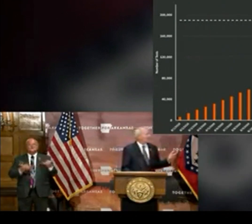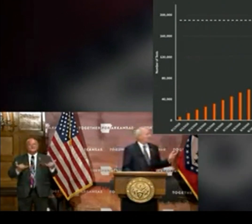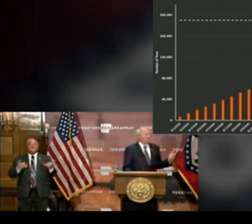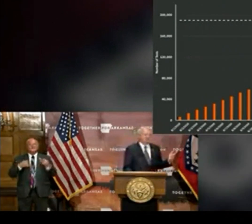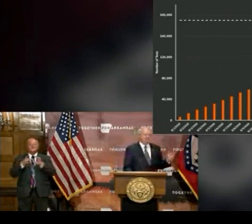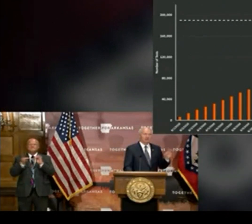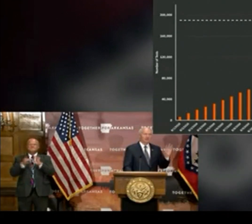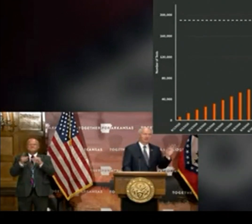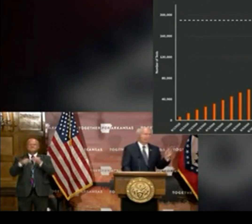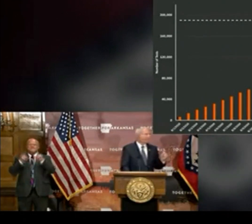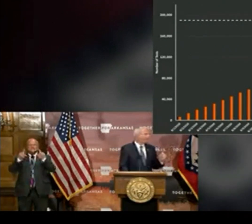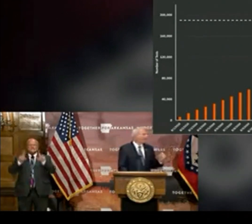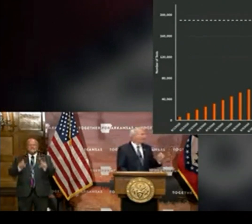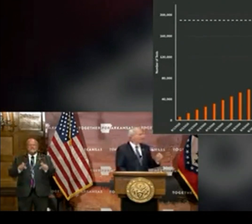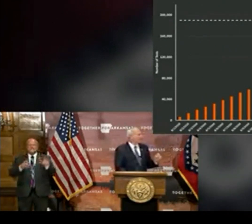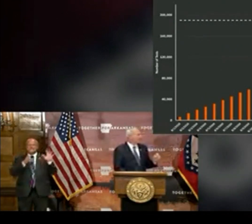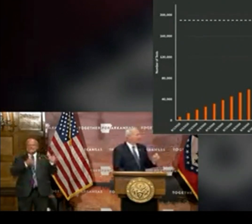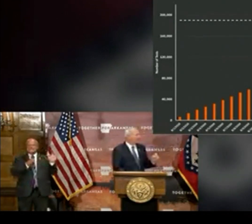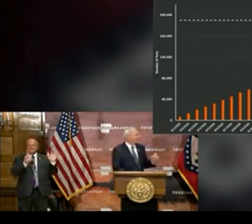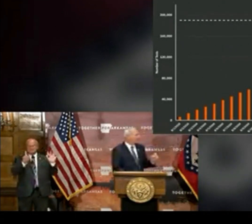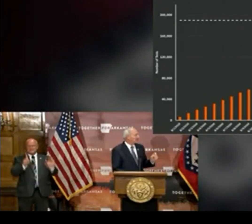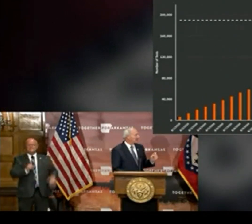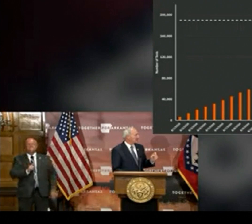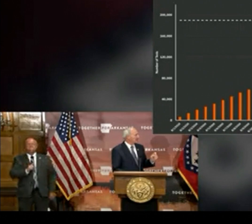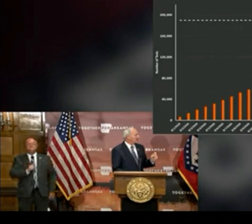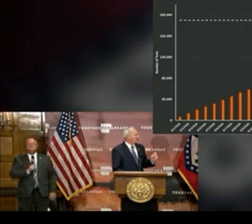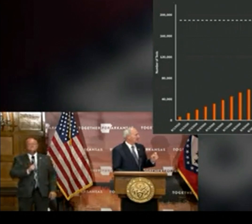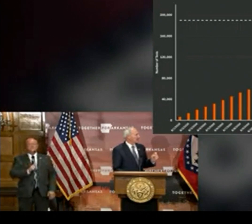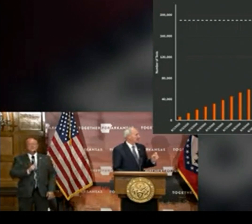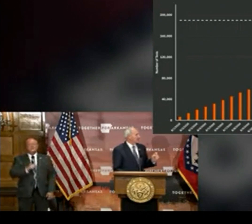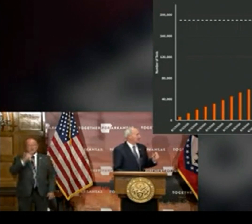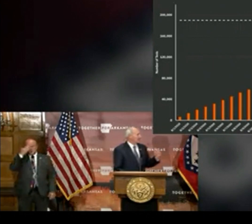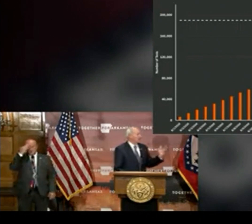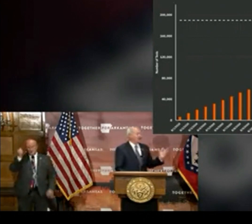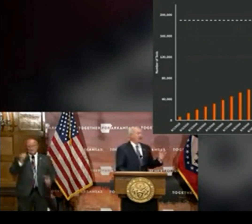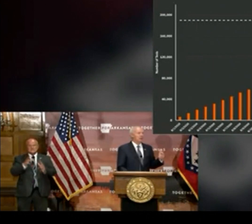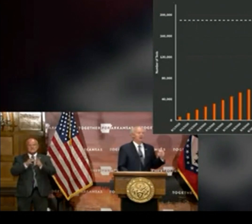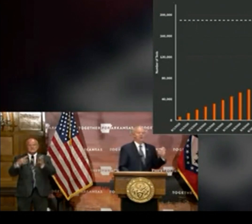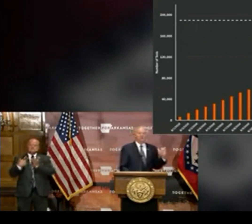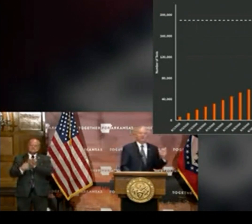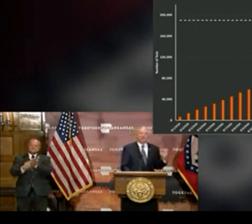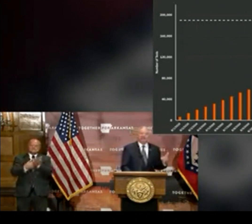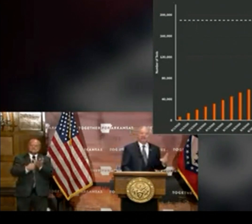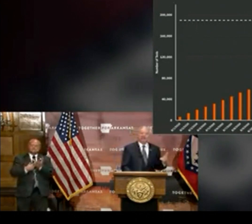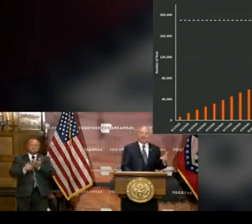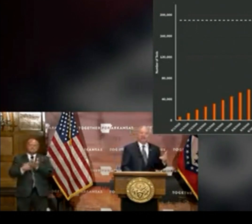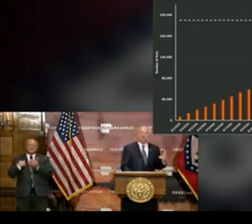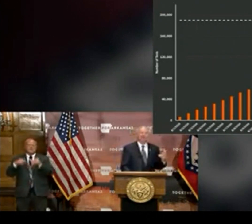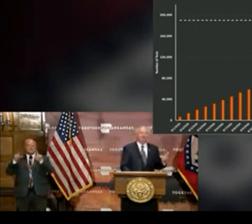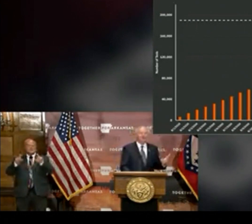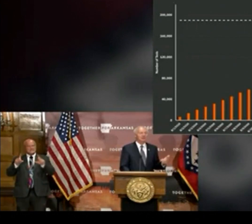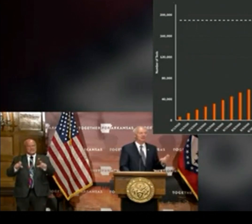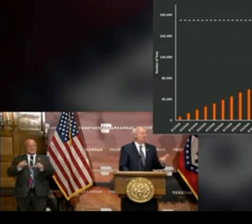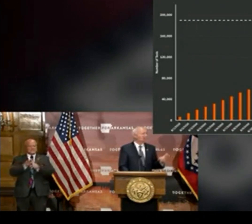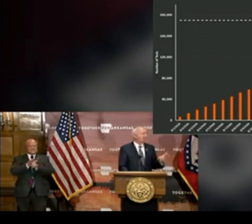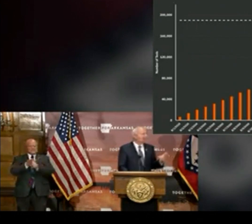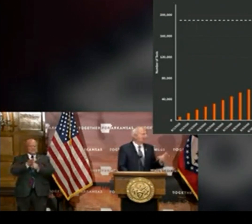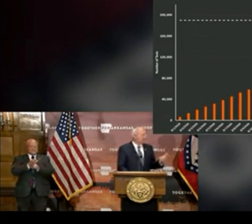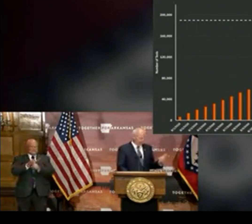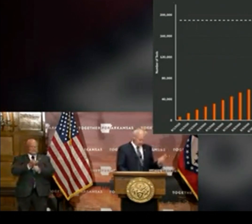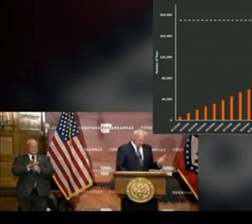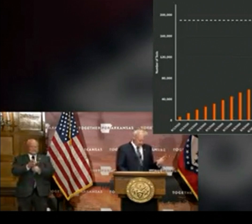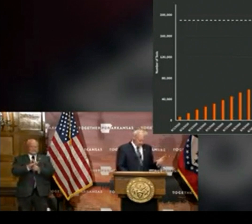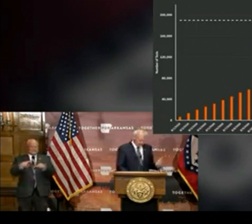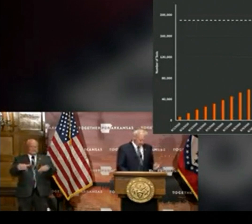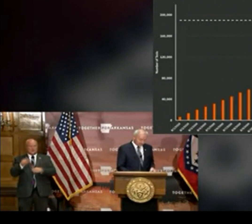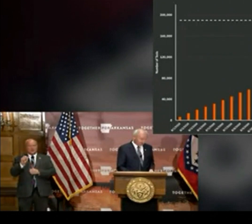our test results. I'll leave it here just for a second, because there's a lot of talk about whether we're testing sufficiently